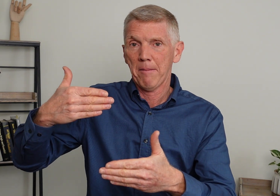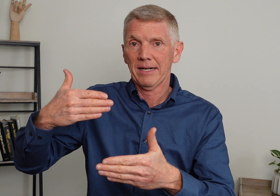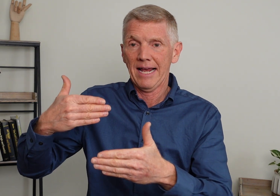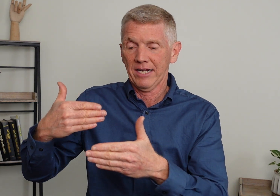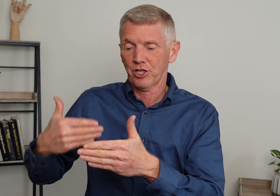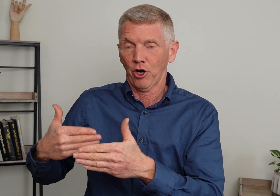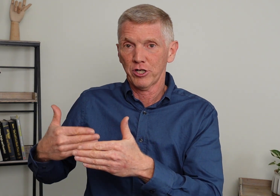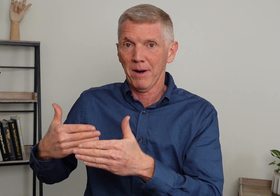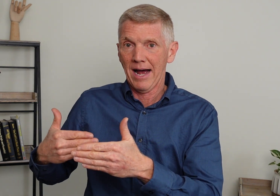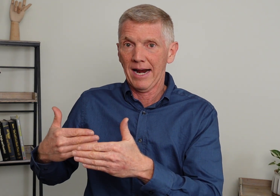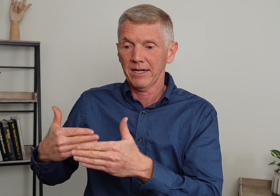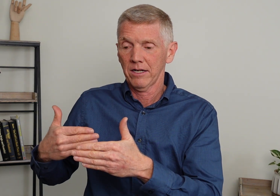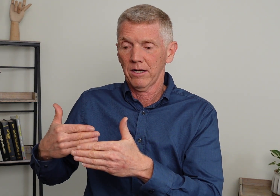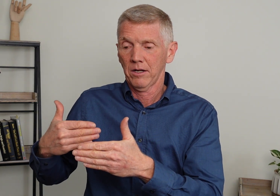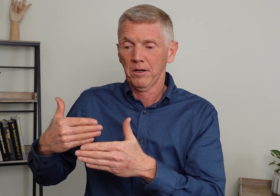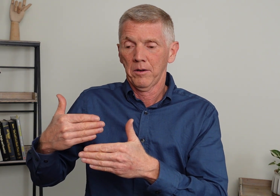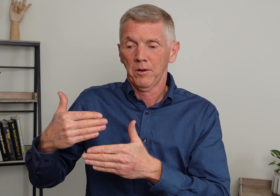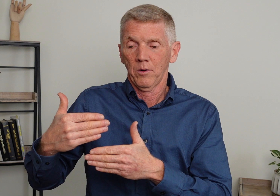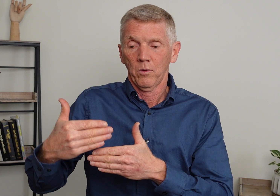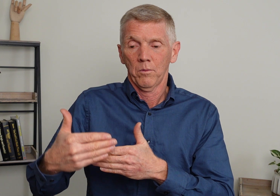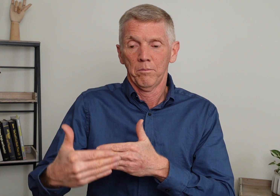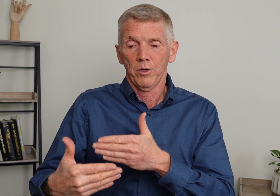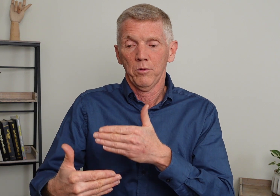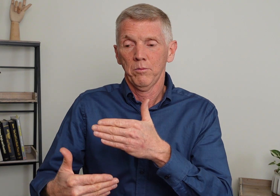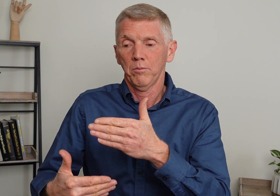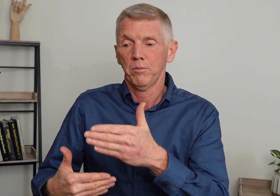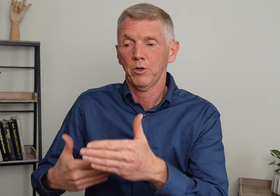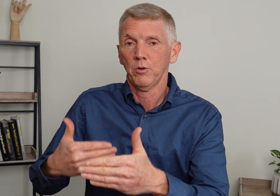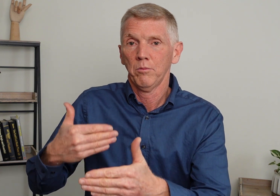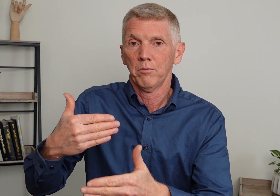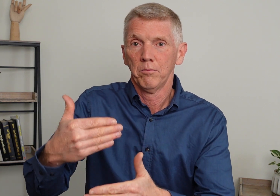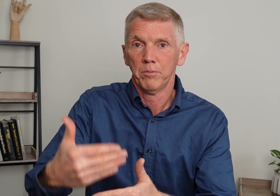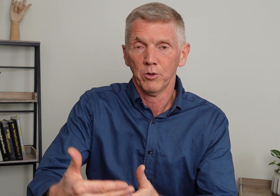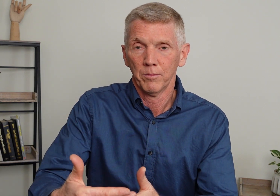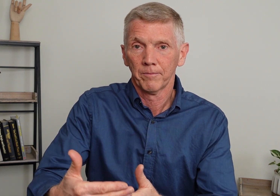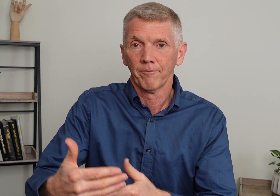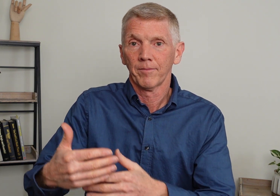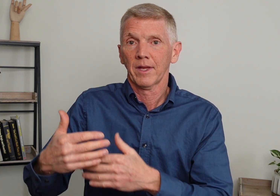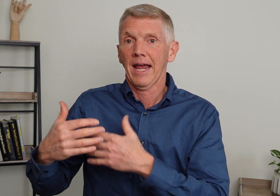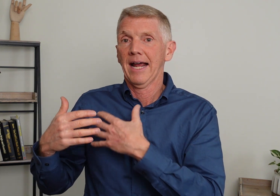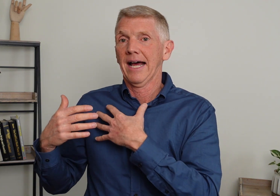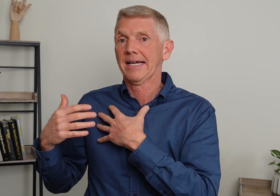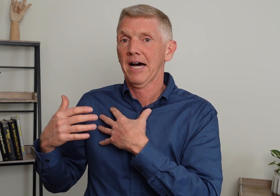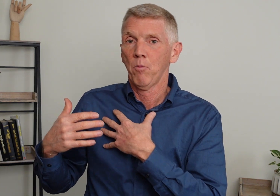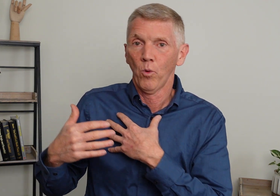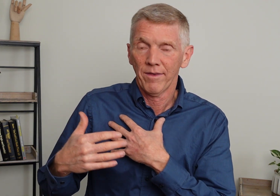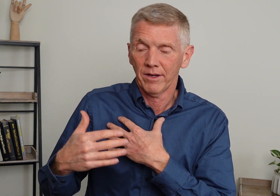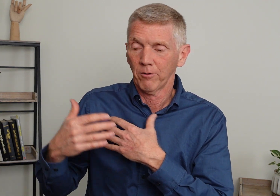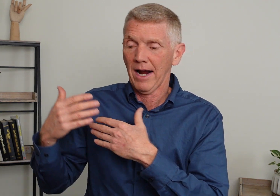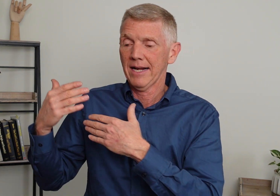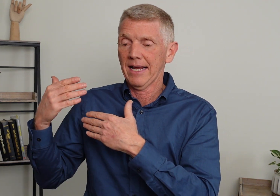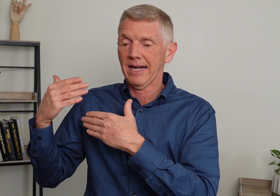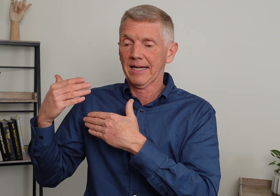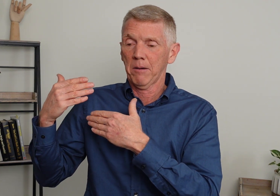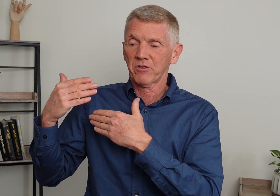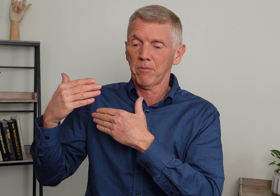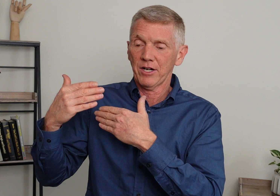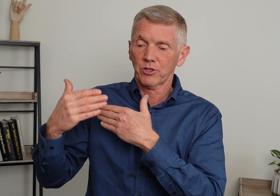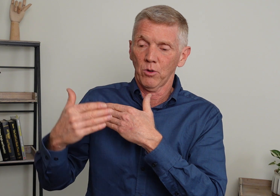on the hand, starts behind, boom, boom, boom. And I come with it, right? And it comes from my